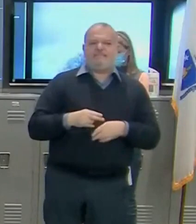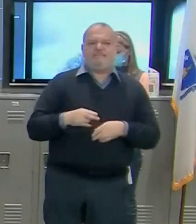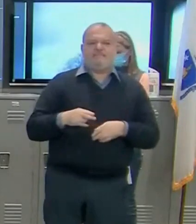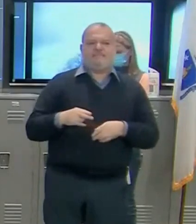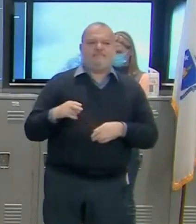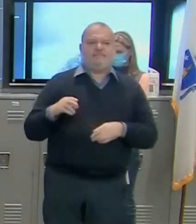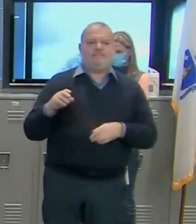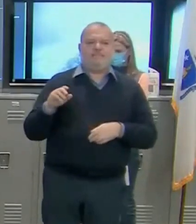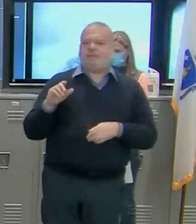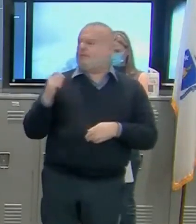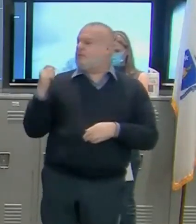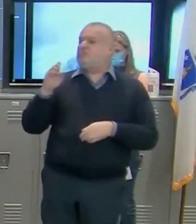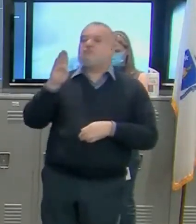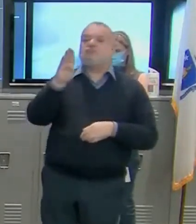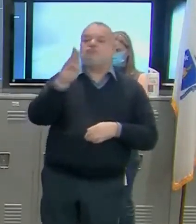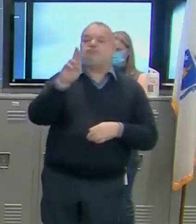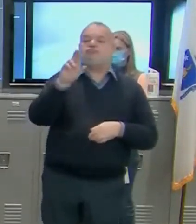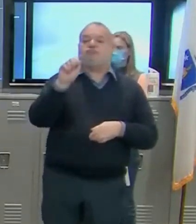Thank you.